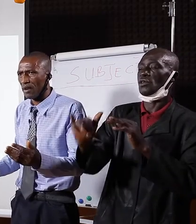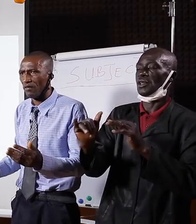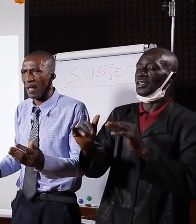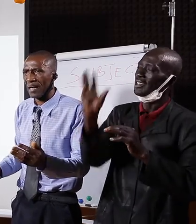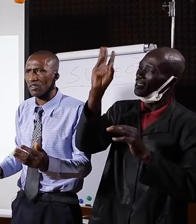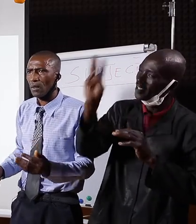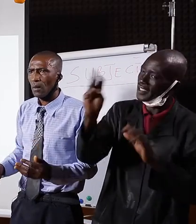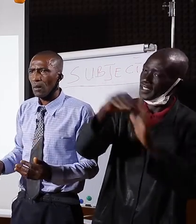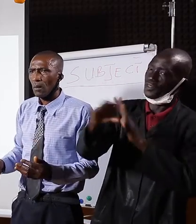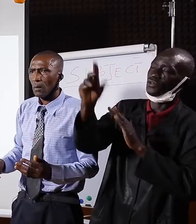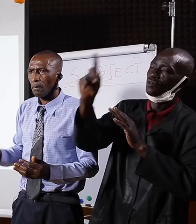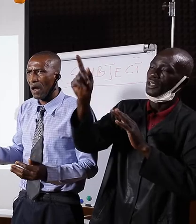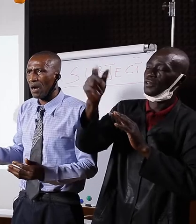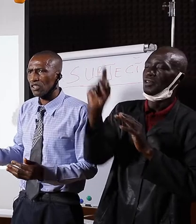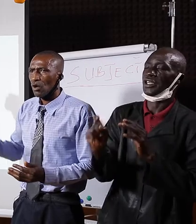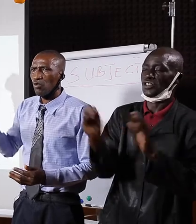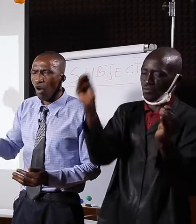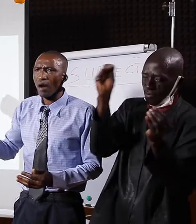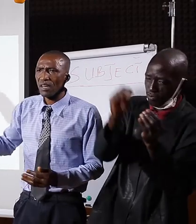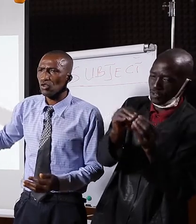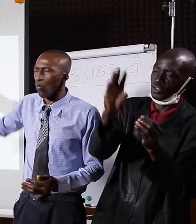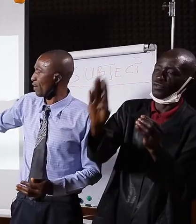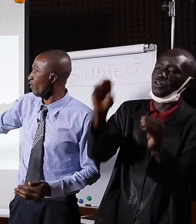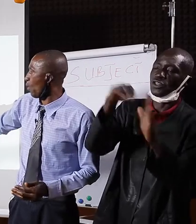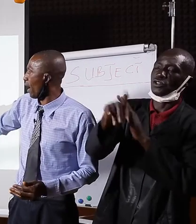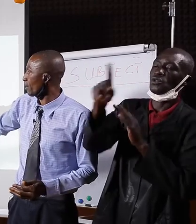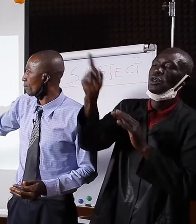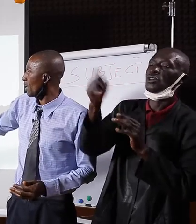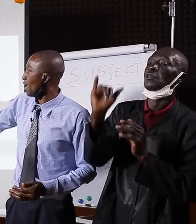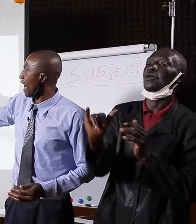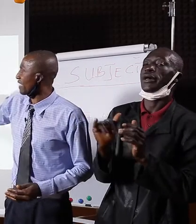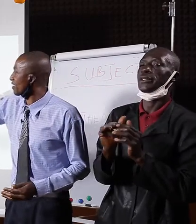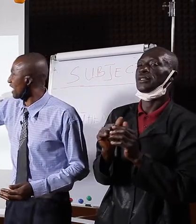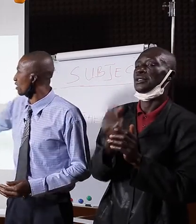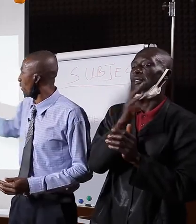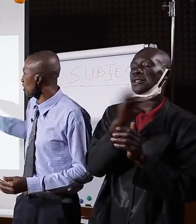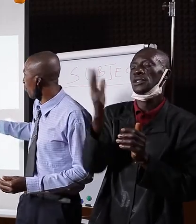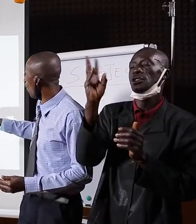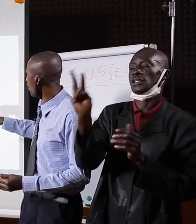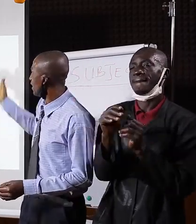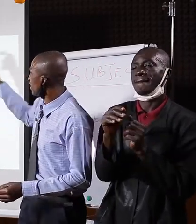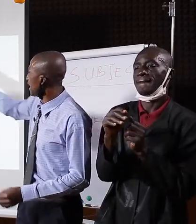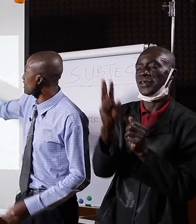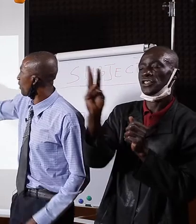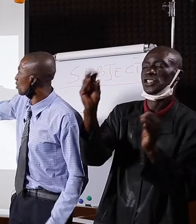into 1 over x plus 4 into 1 over y. And 6 plus